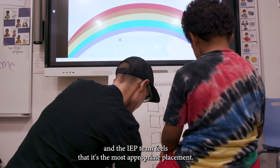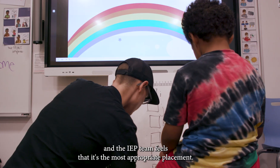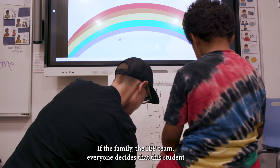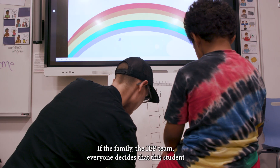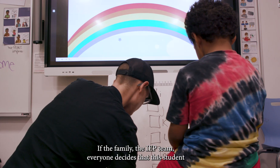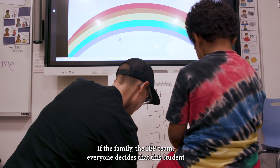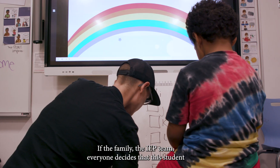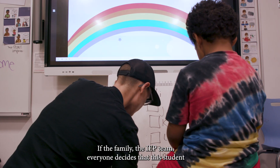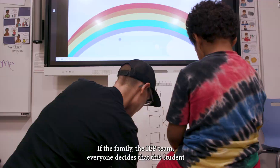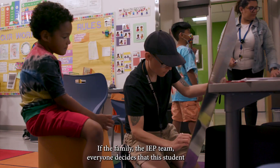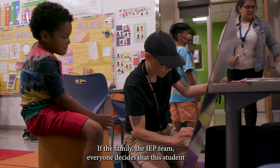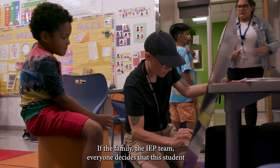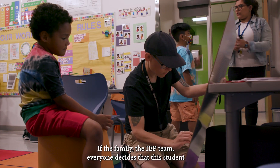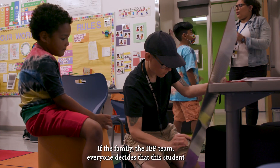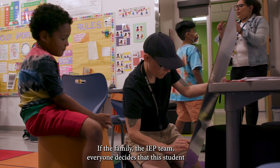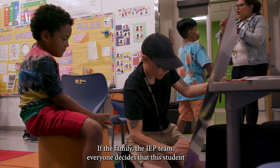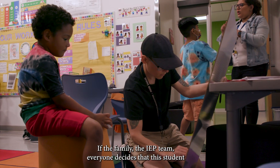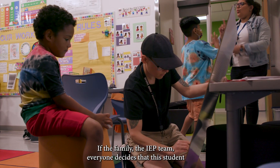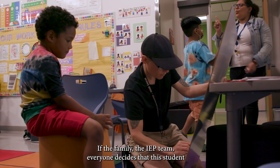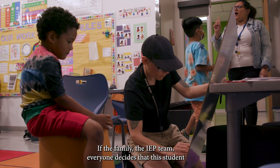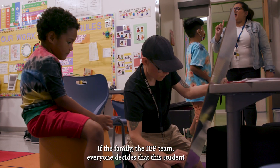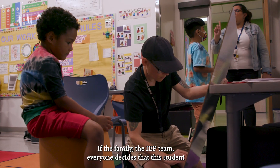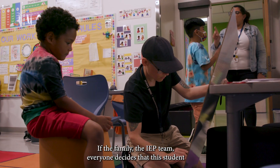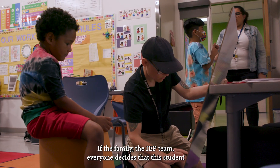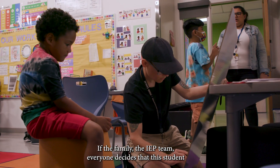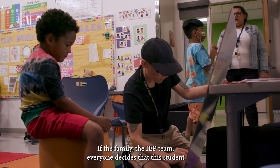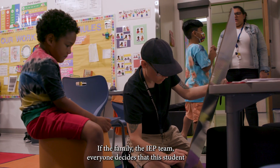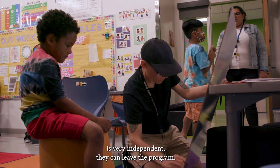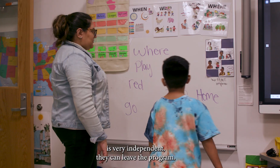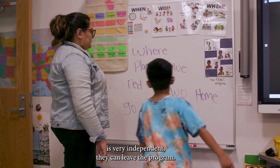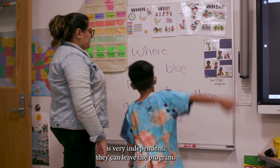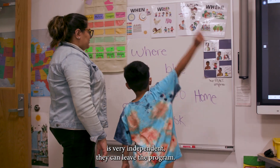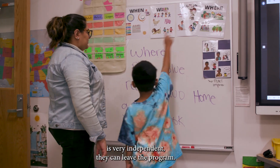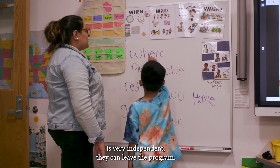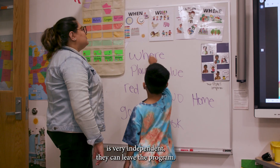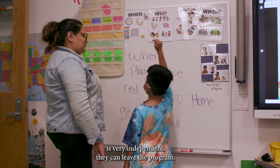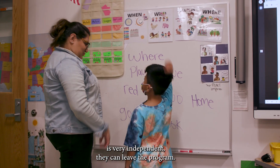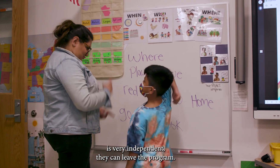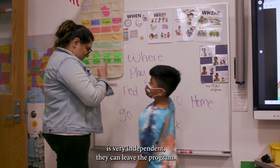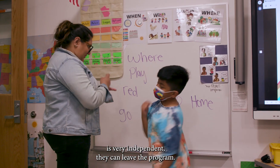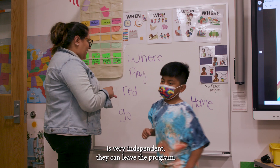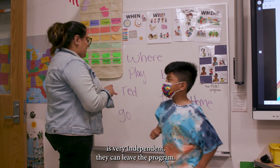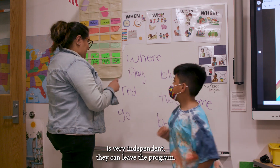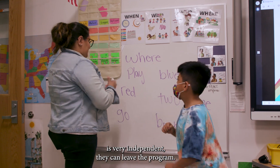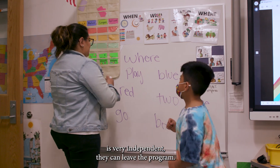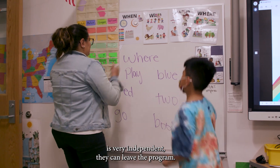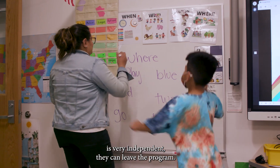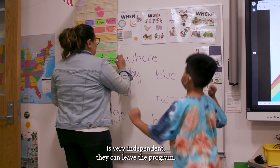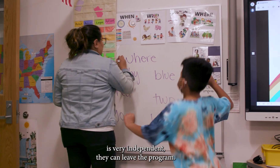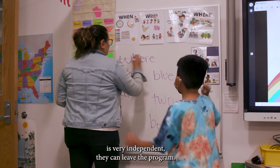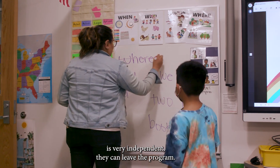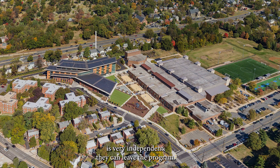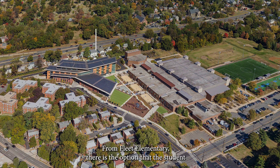placement. If the family, the IEP team, everyone decides that this student is very independent, they can leave the